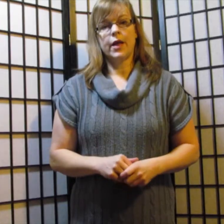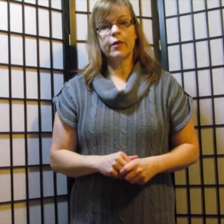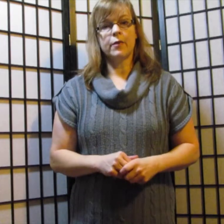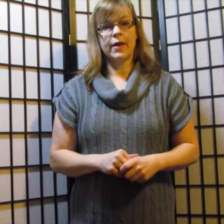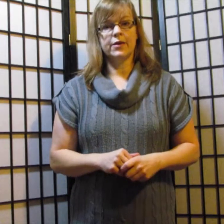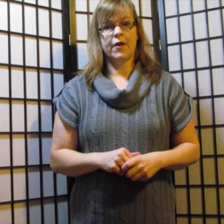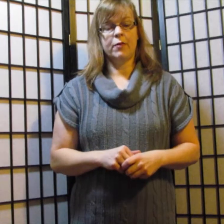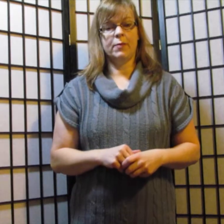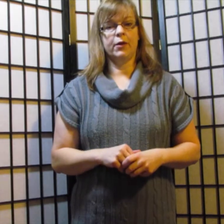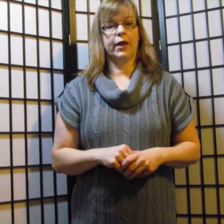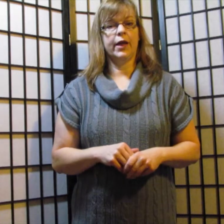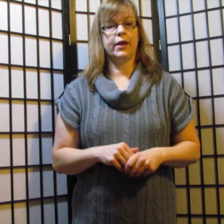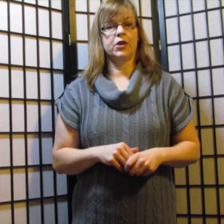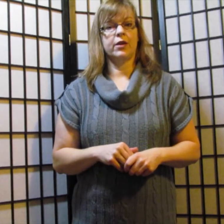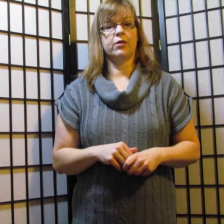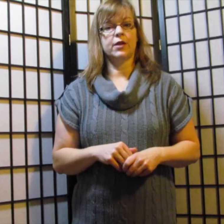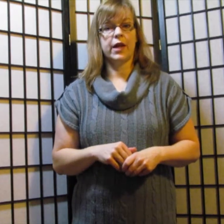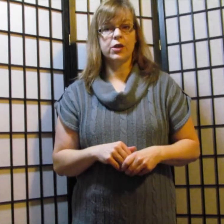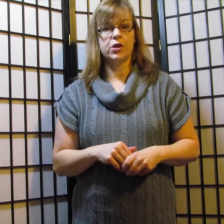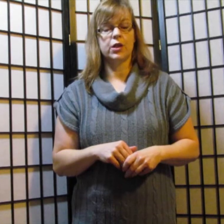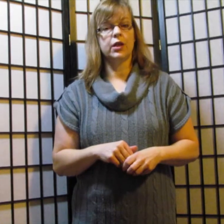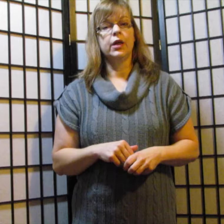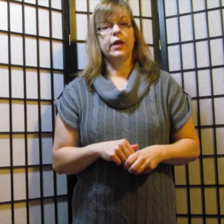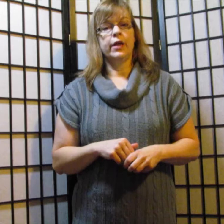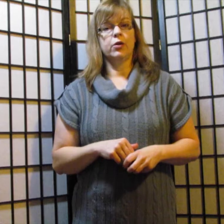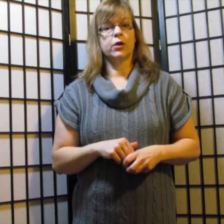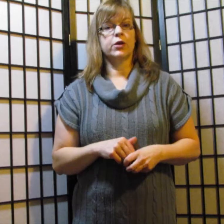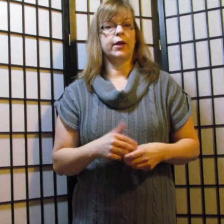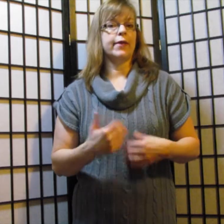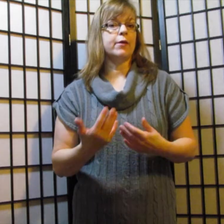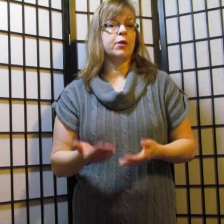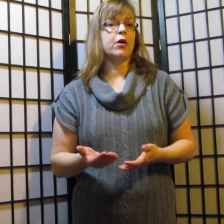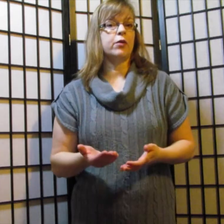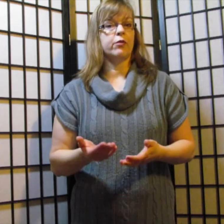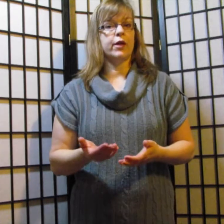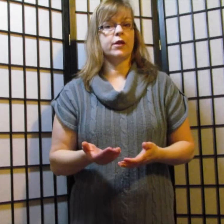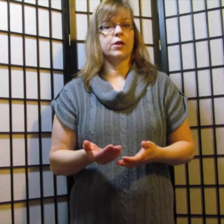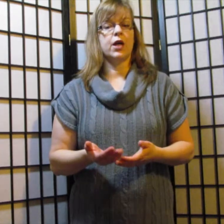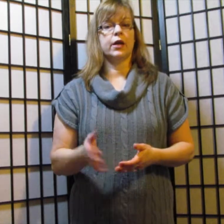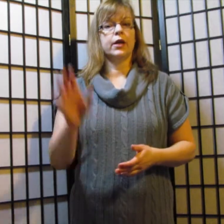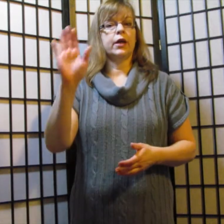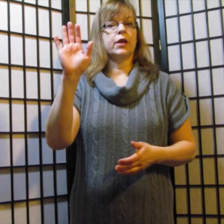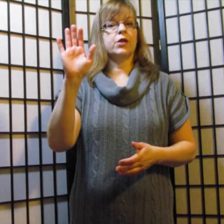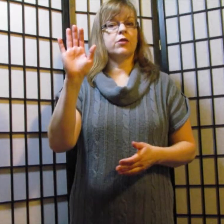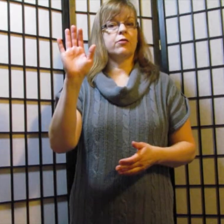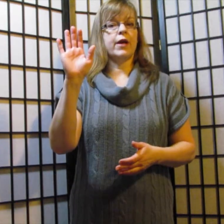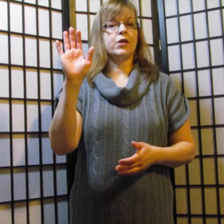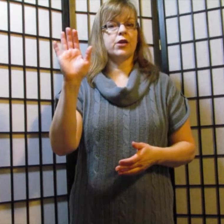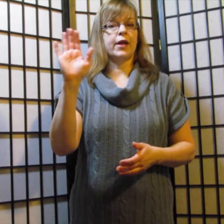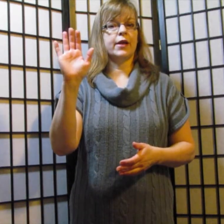Another way that deaf people can get each other's attention in order to let them know they're ready to talk is just to raise your hand